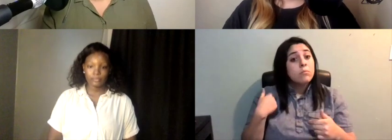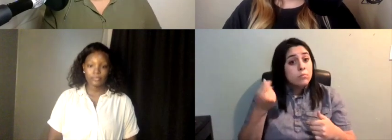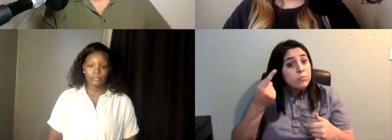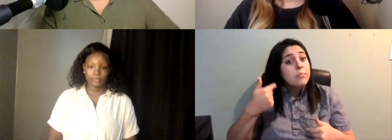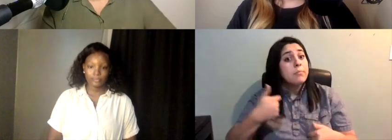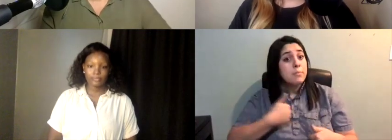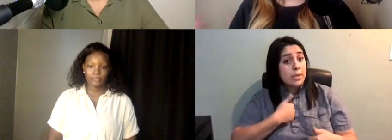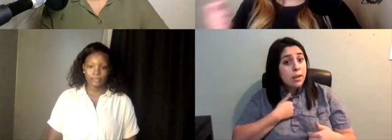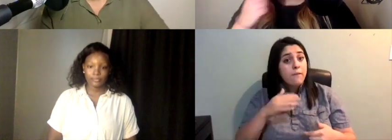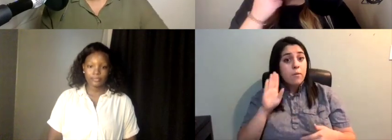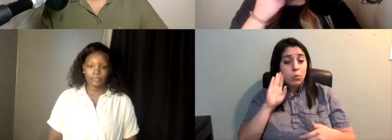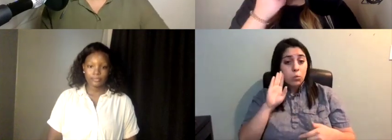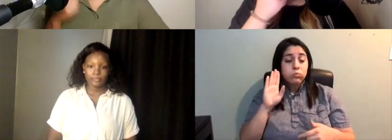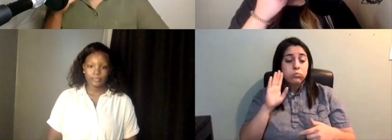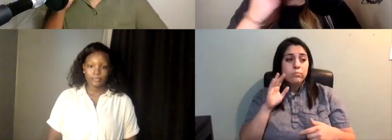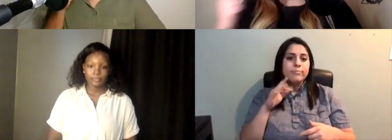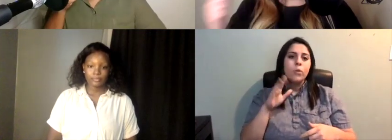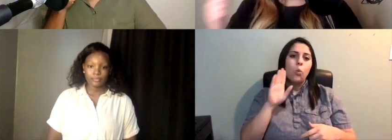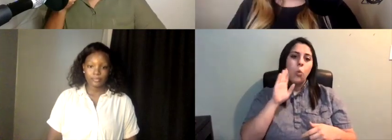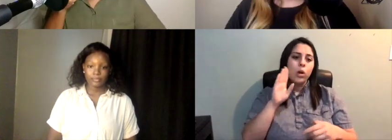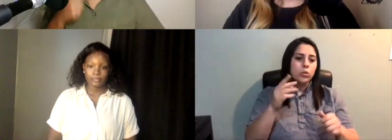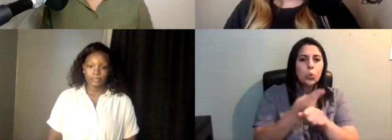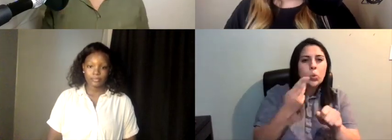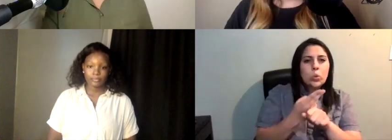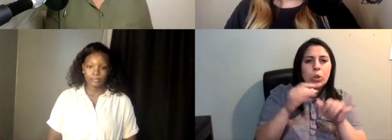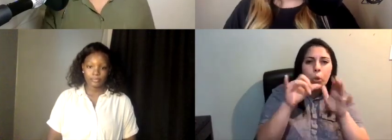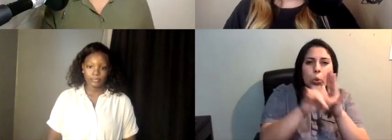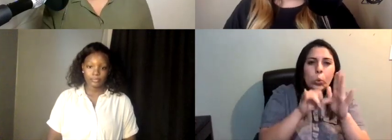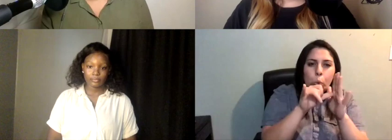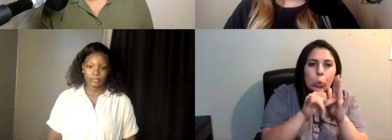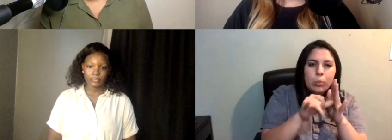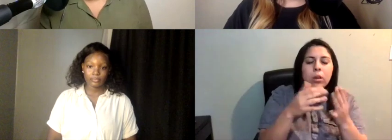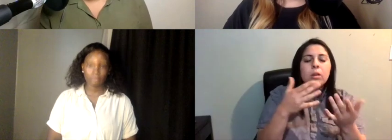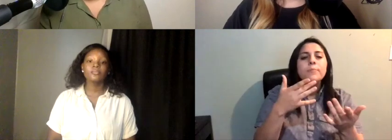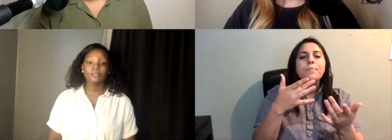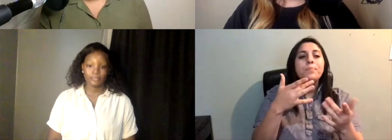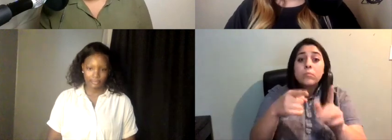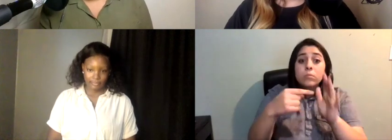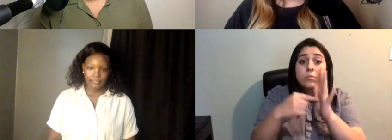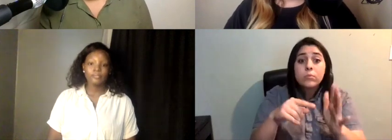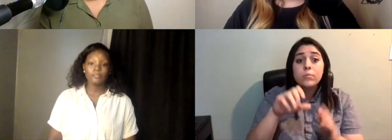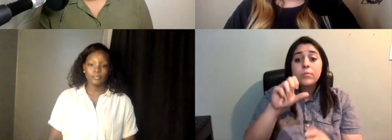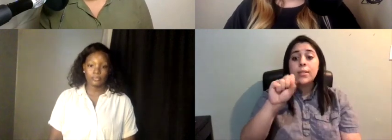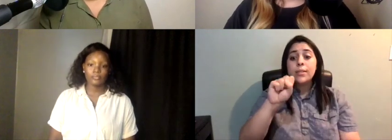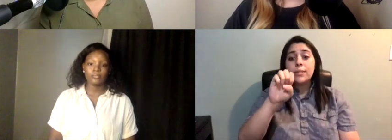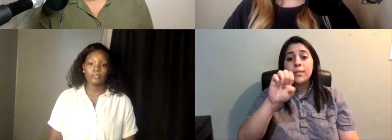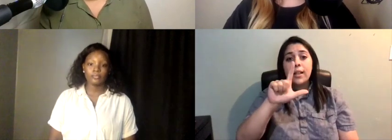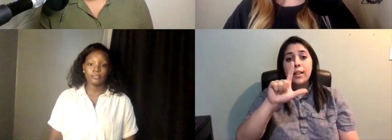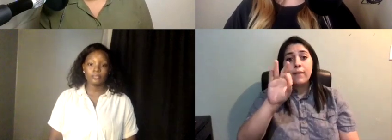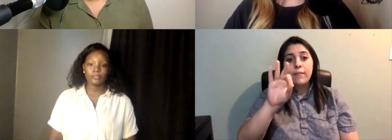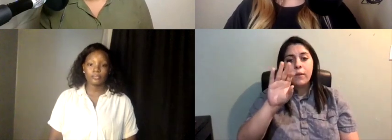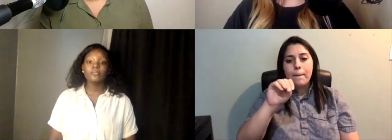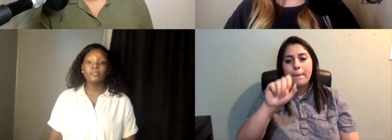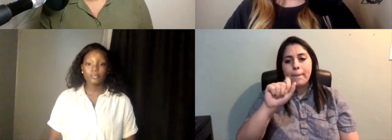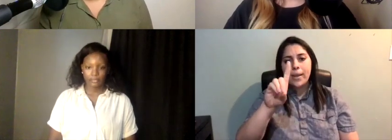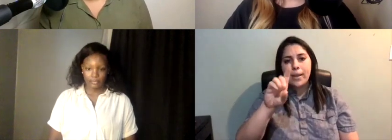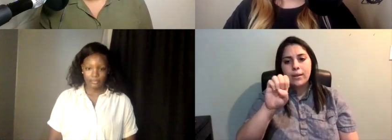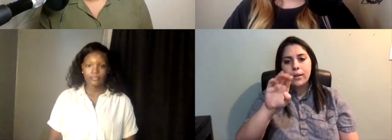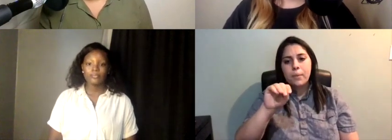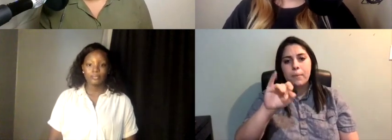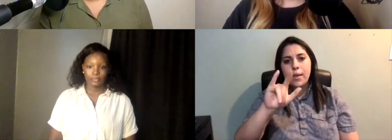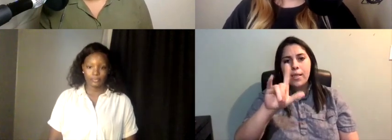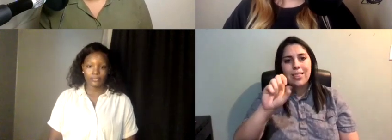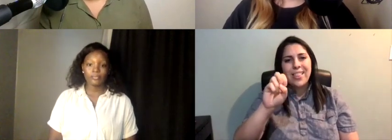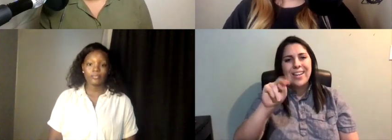update my resume, and I want to give a shout out. Her name is Self Made Millennial. She's got a great YouTube channel. She's on